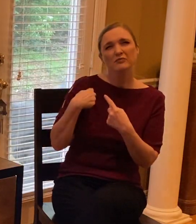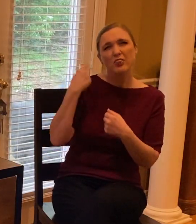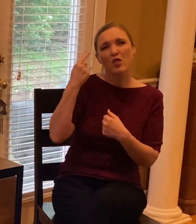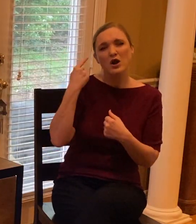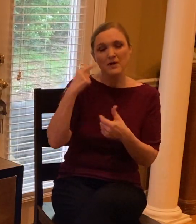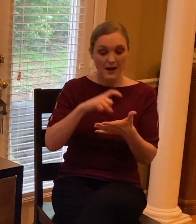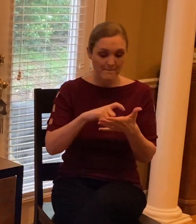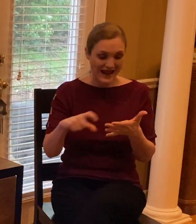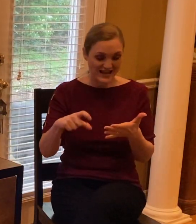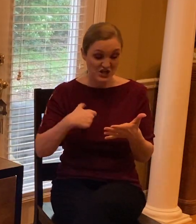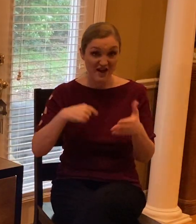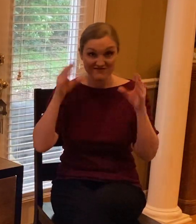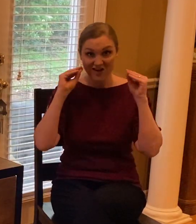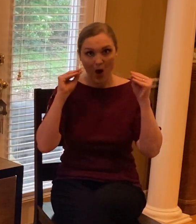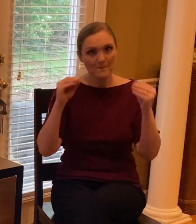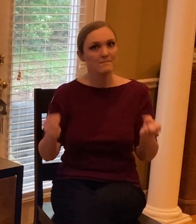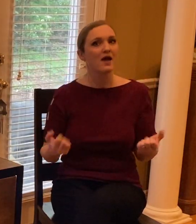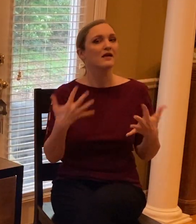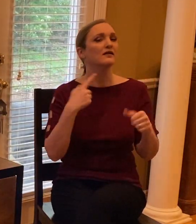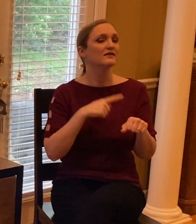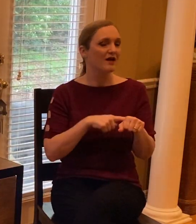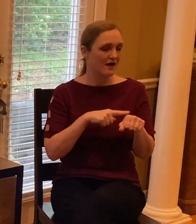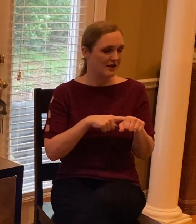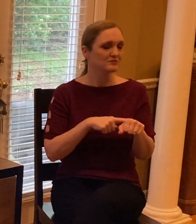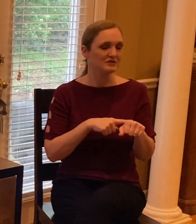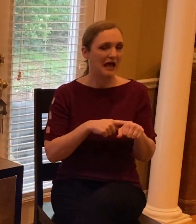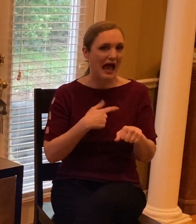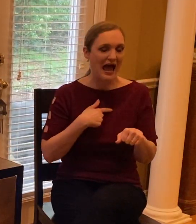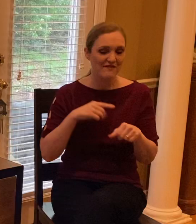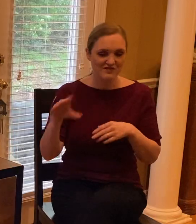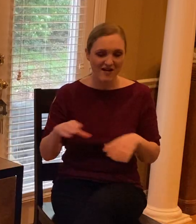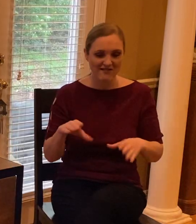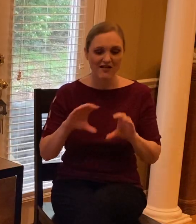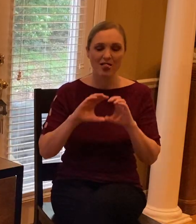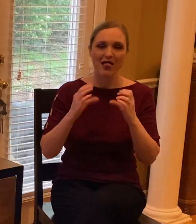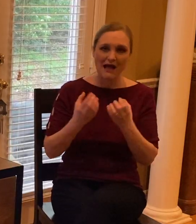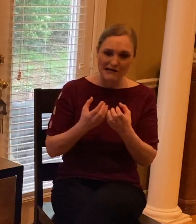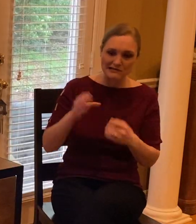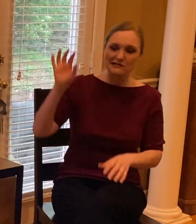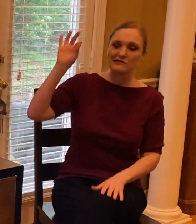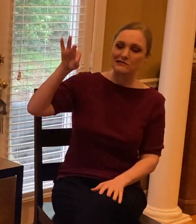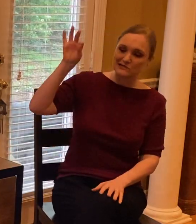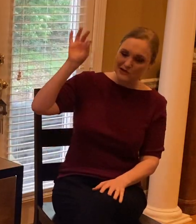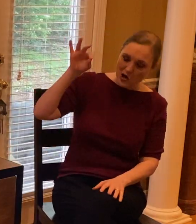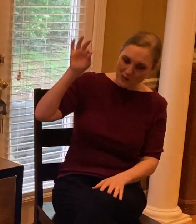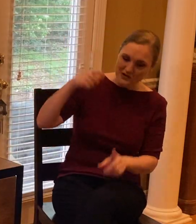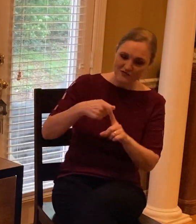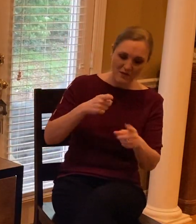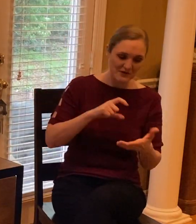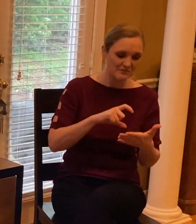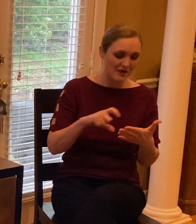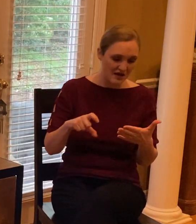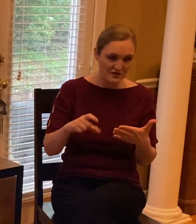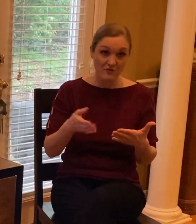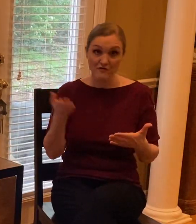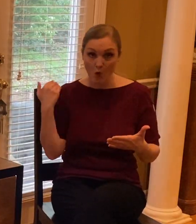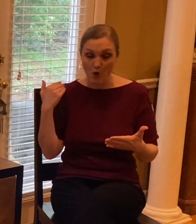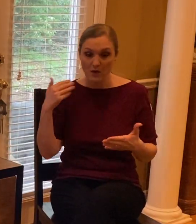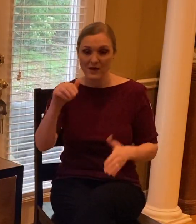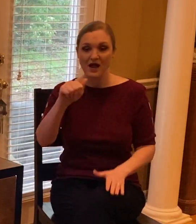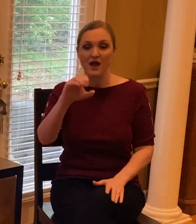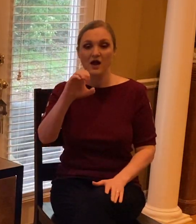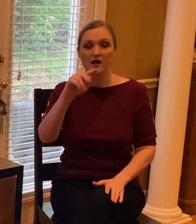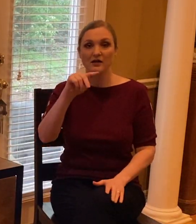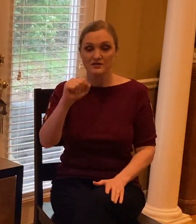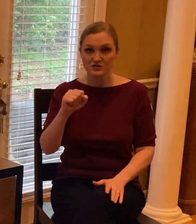that I have taught many lessons from. I have done a lot of classes on this. I've preached sermons from this passage. But in Acts chapter